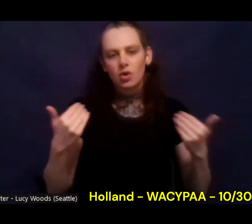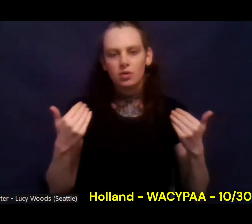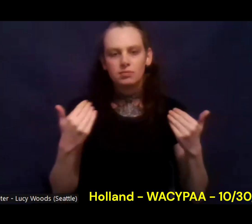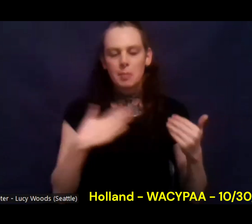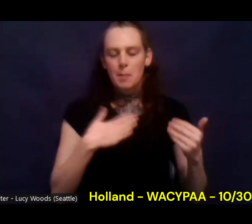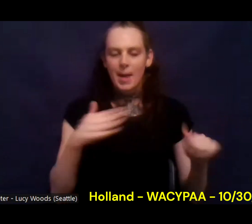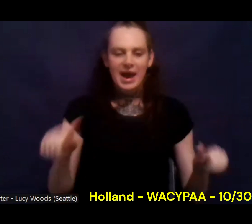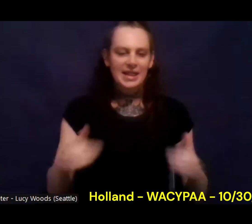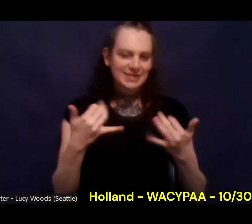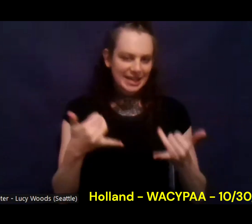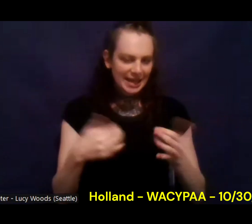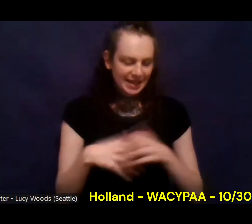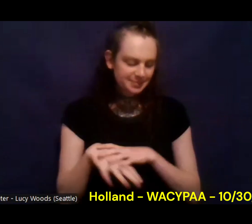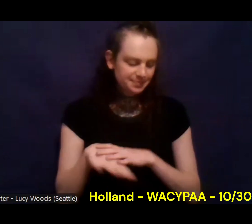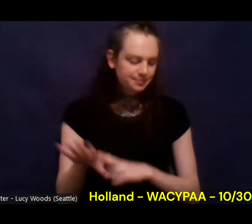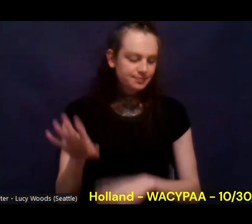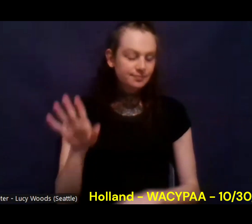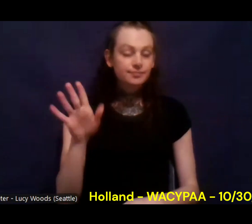backstory is